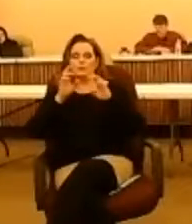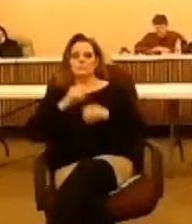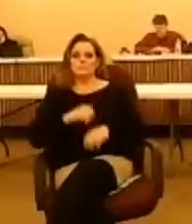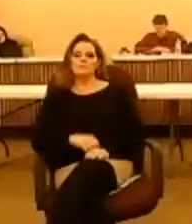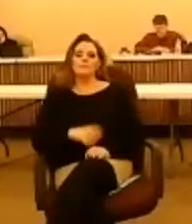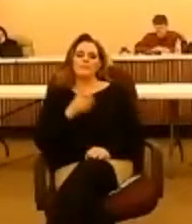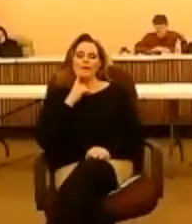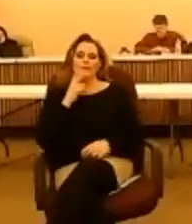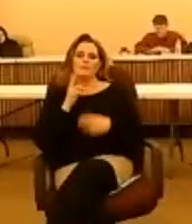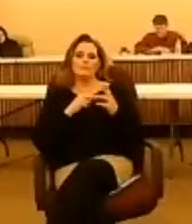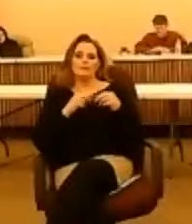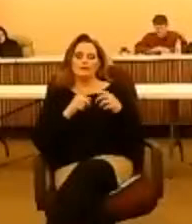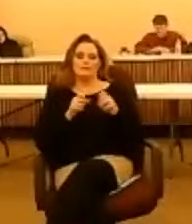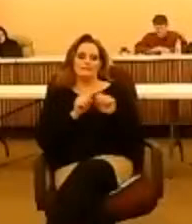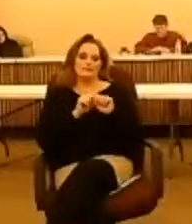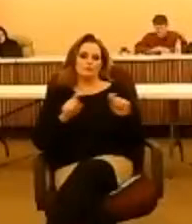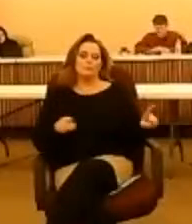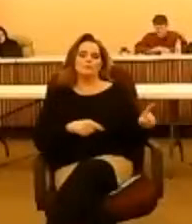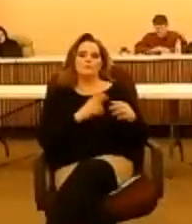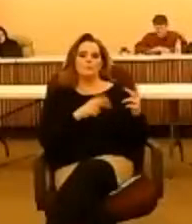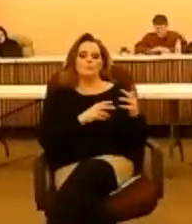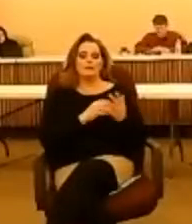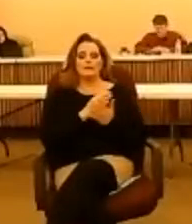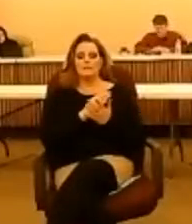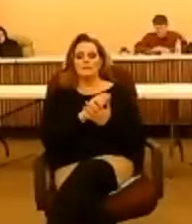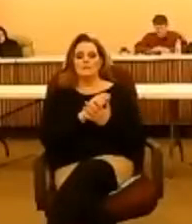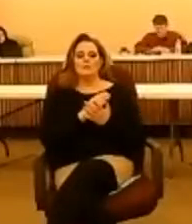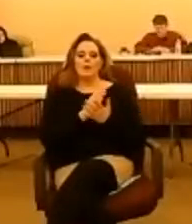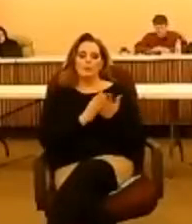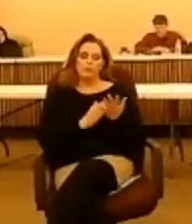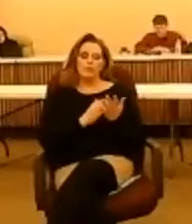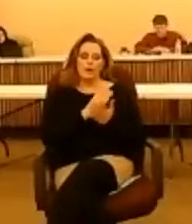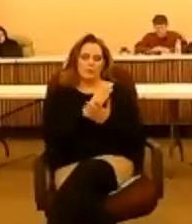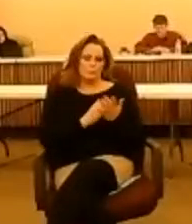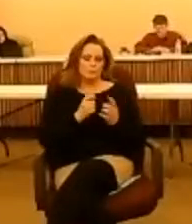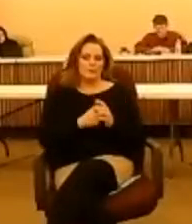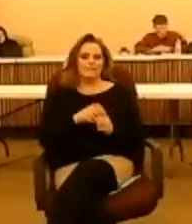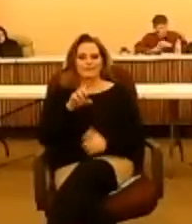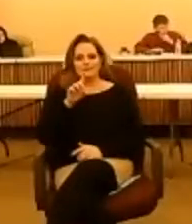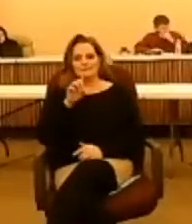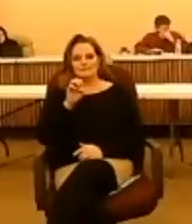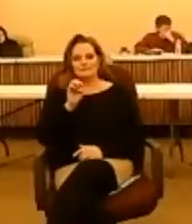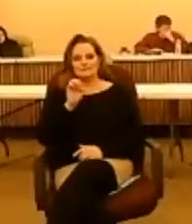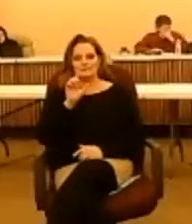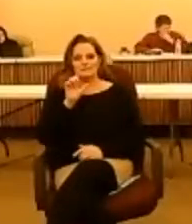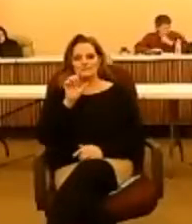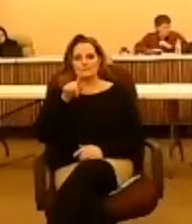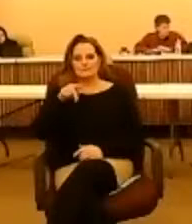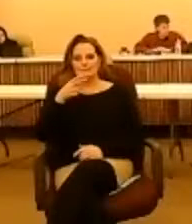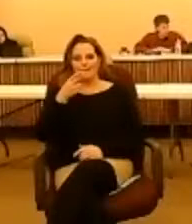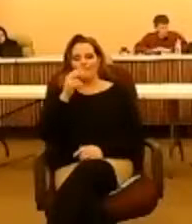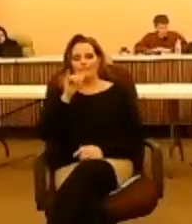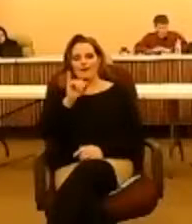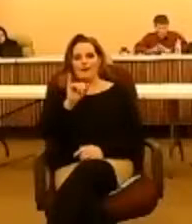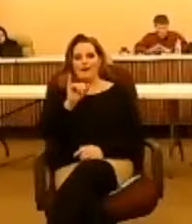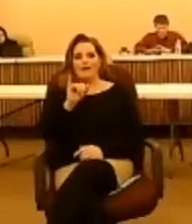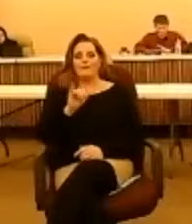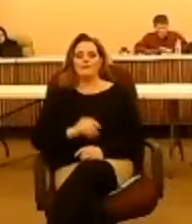foot distribution building on a portion of the former Delphi complex and seek a review.